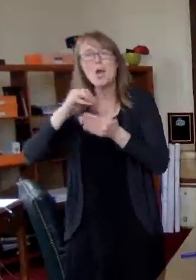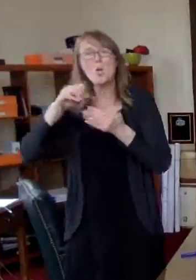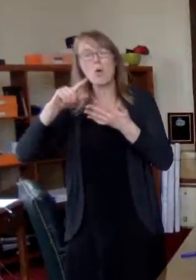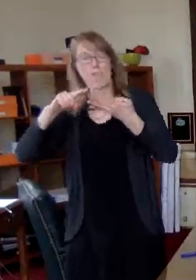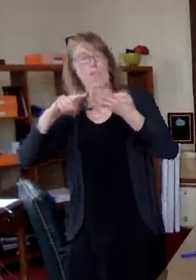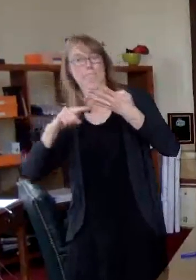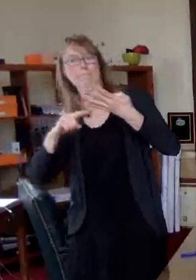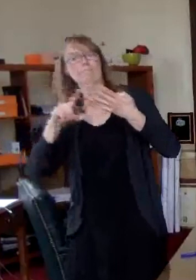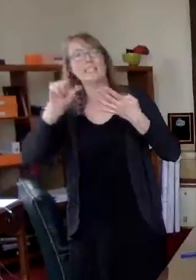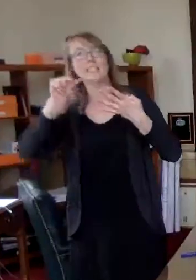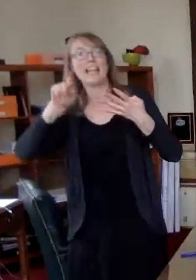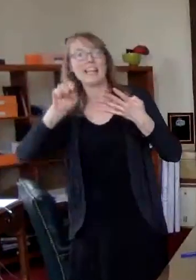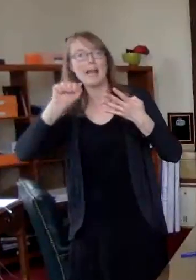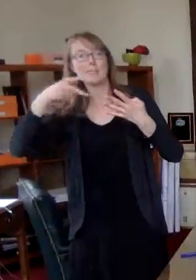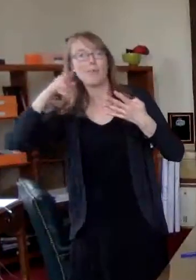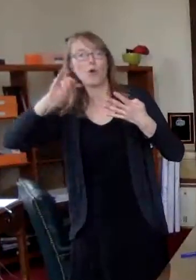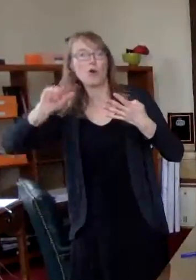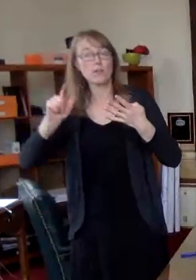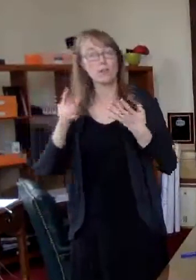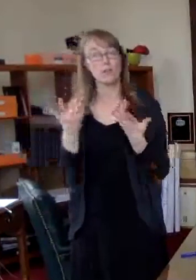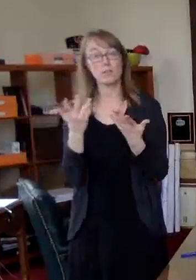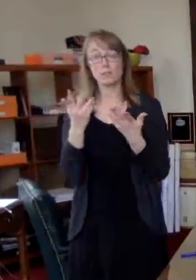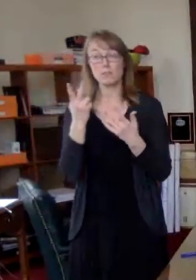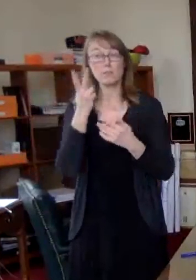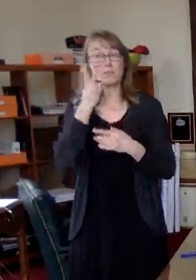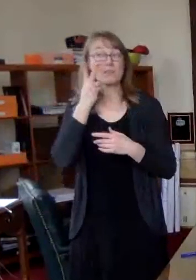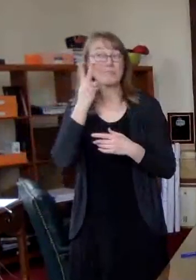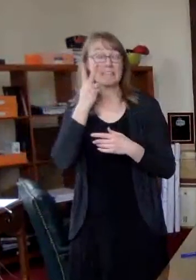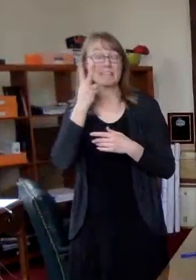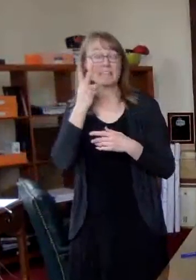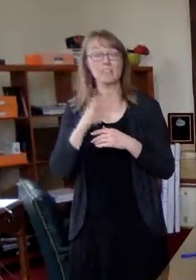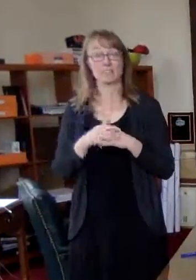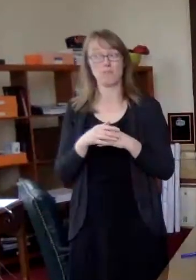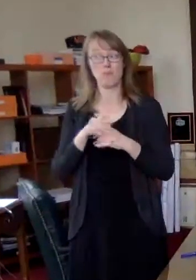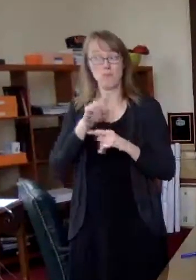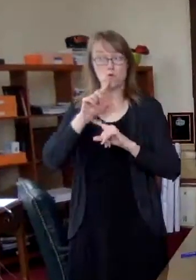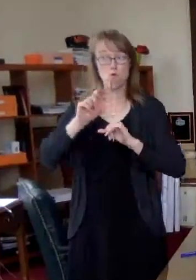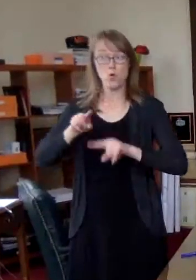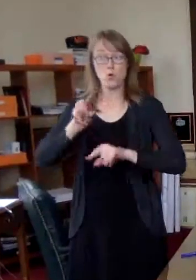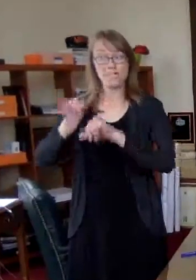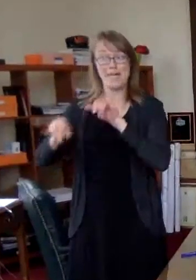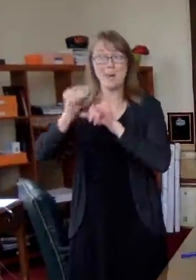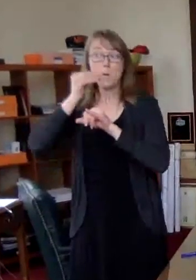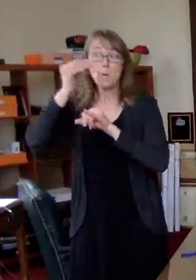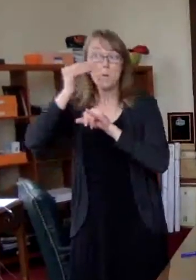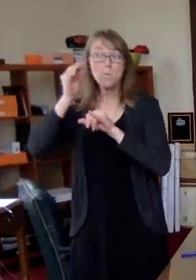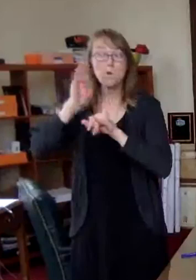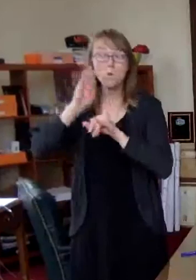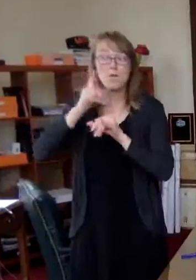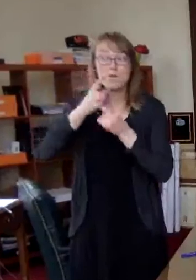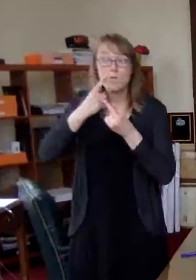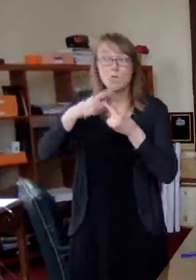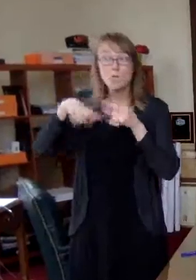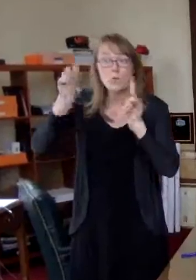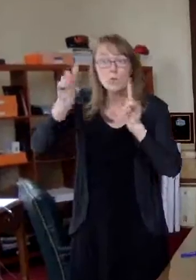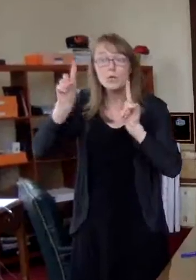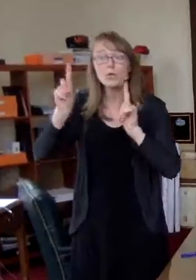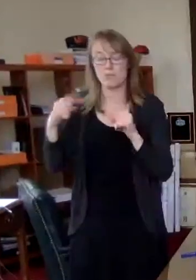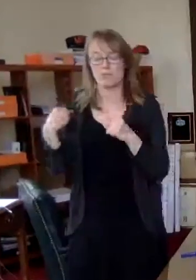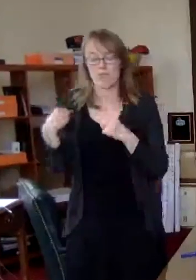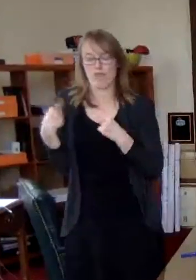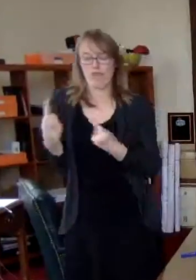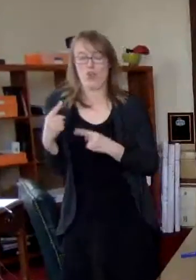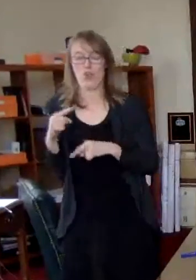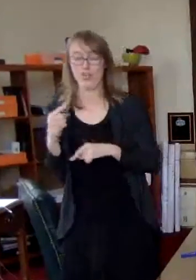stay-at-home order, how much it actually flattens the curve. So we have a way to go on this. We are on day 4,